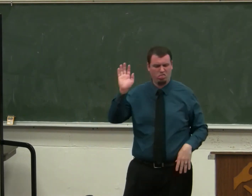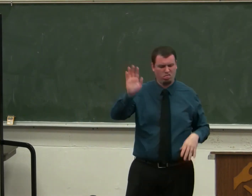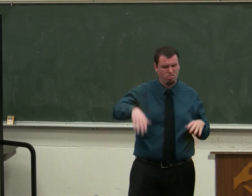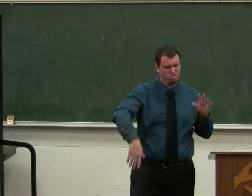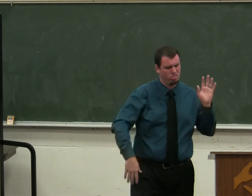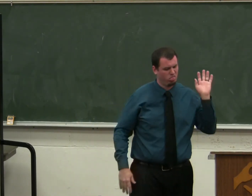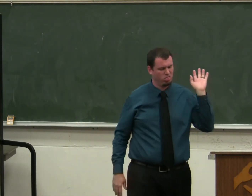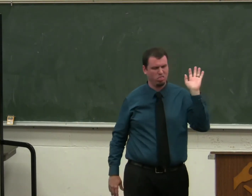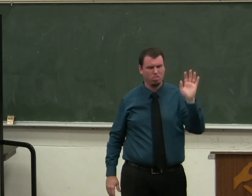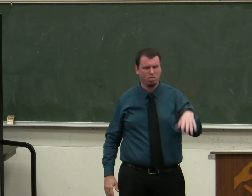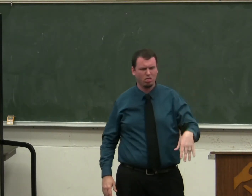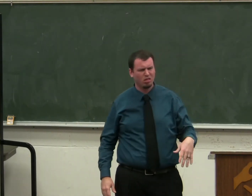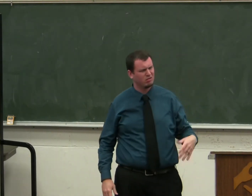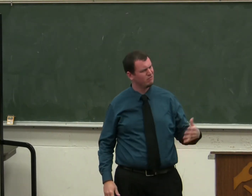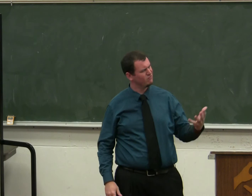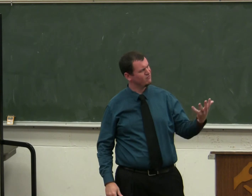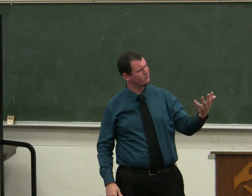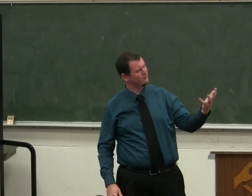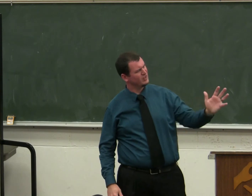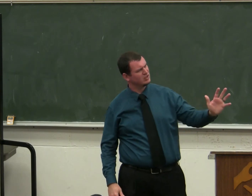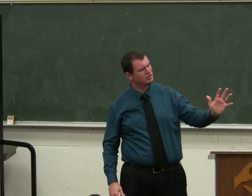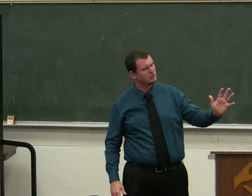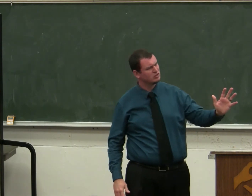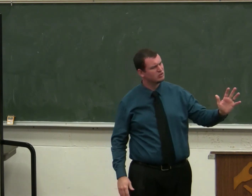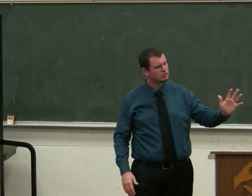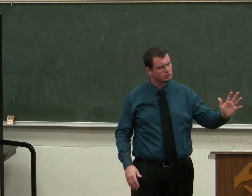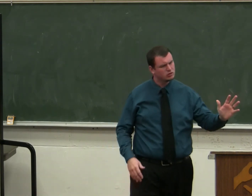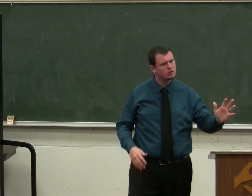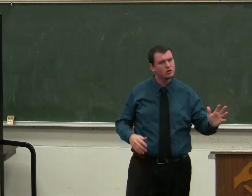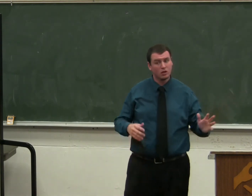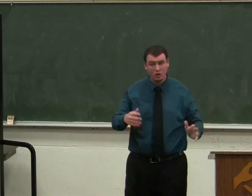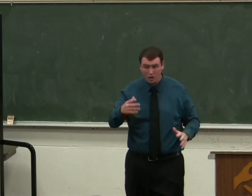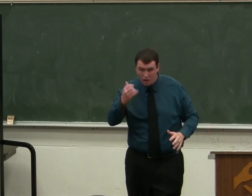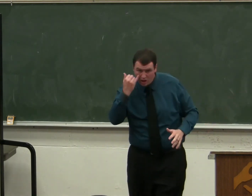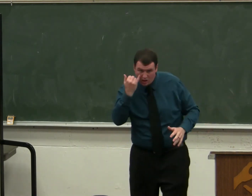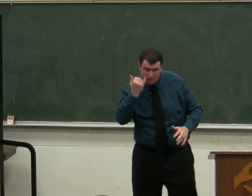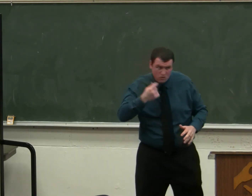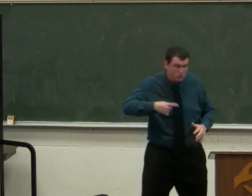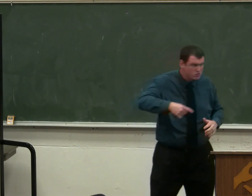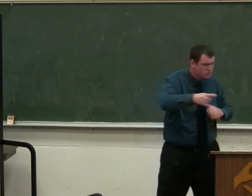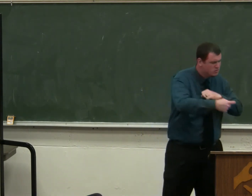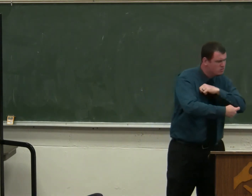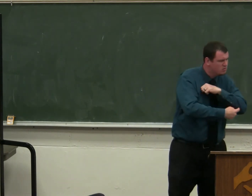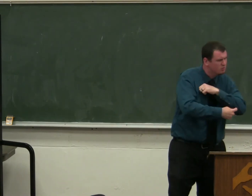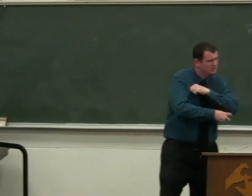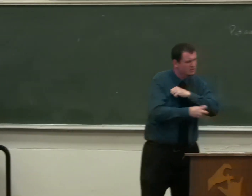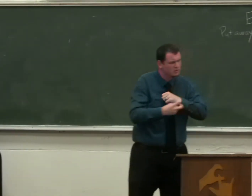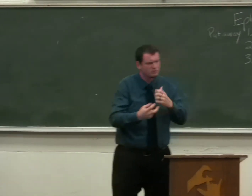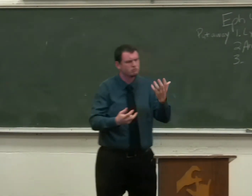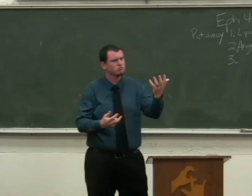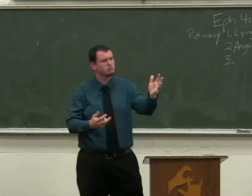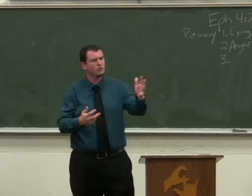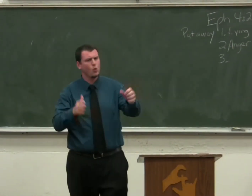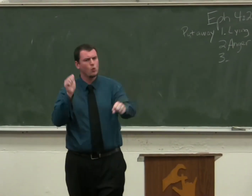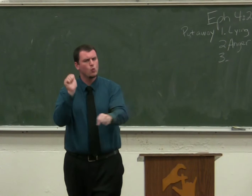It's times are getting harder, and I've noticed a lot of people just, you know, being lazy and not